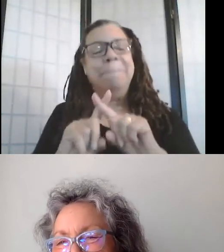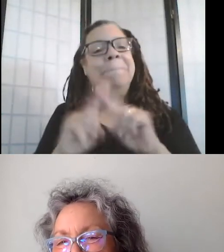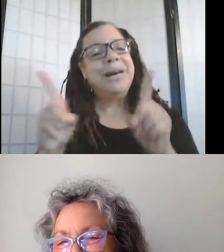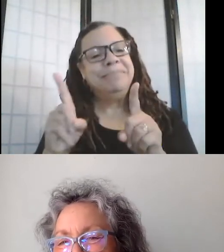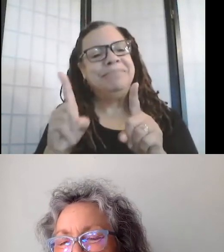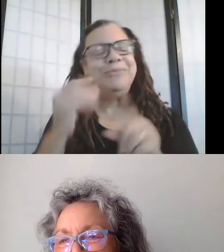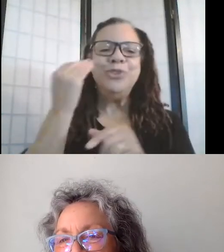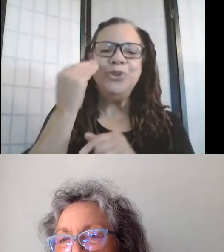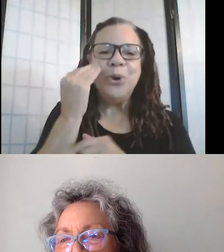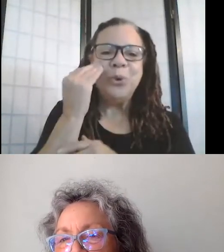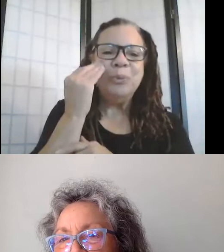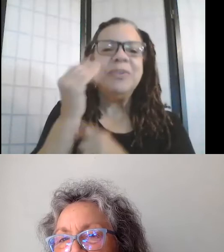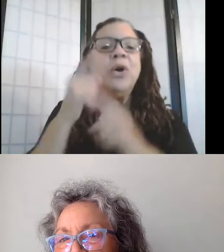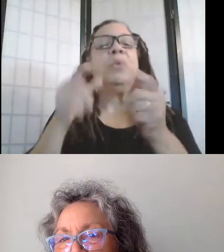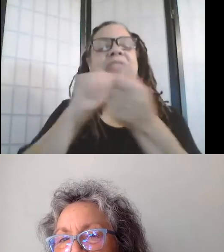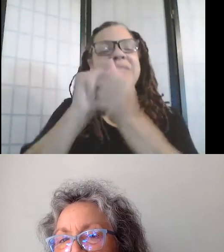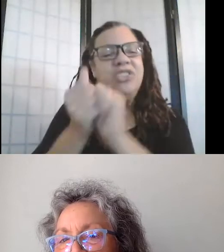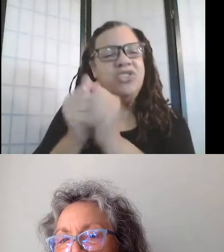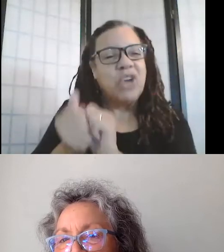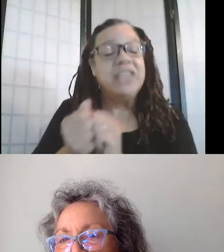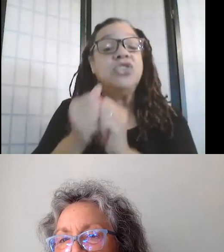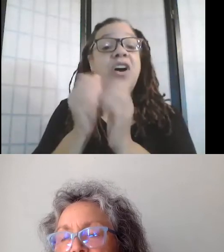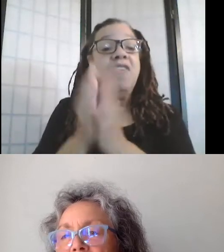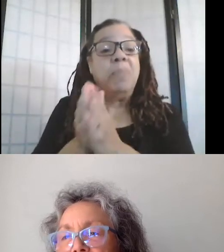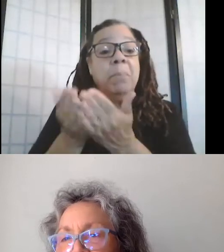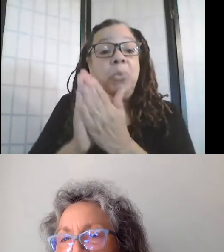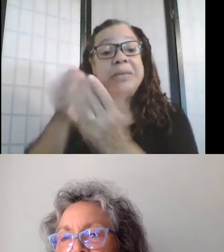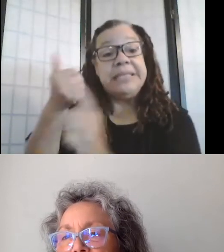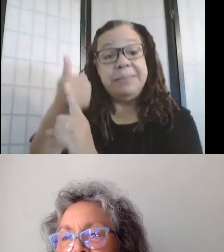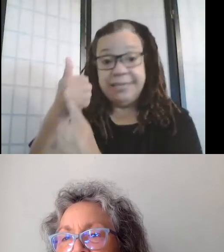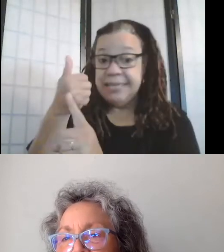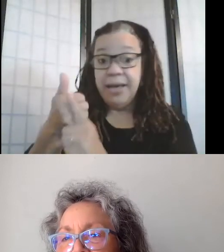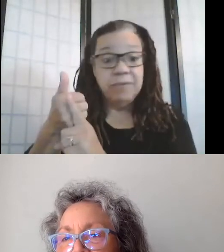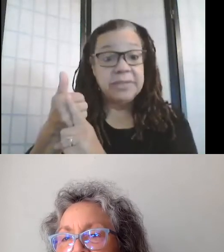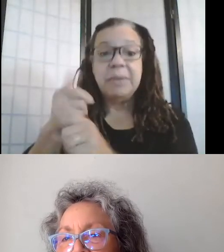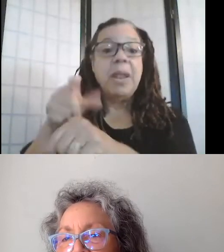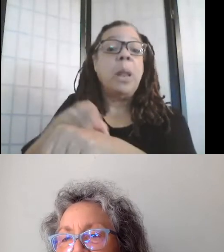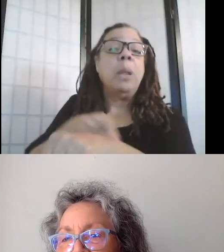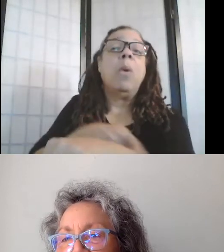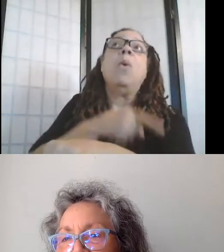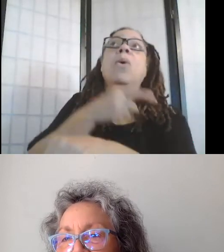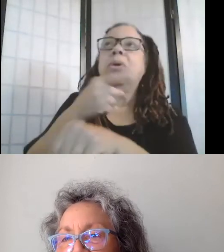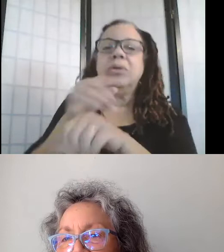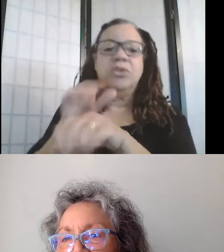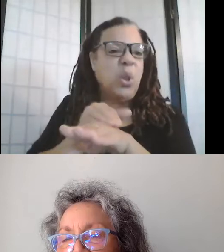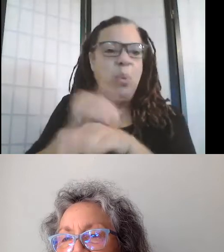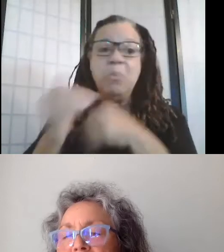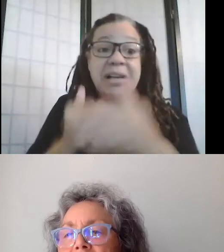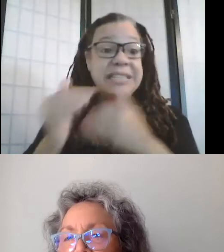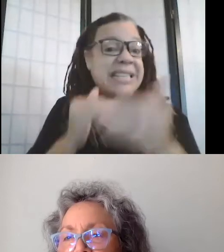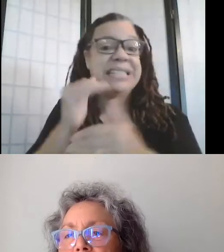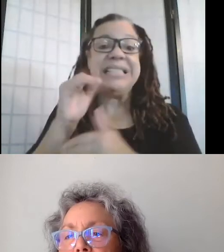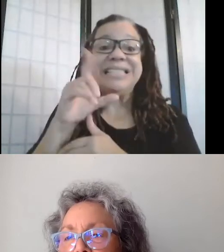with the sort of democratization of books, which has been a long, slow process over, centuries,